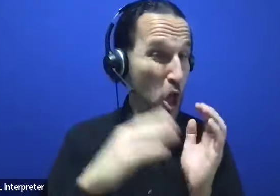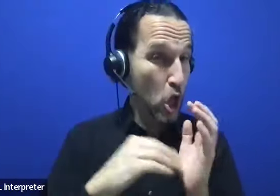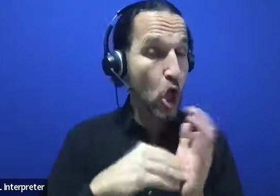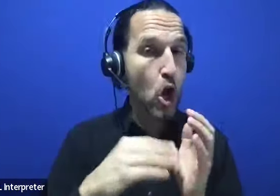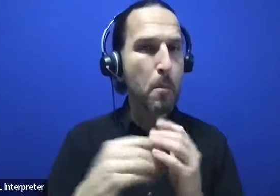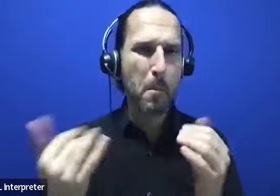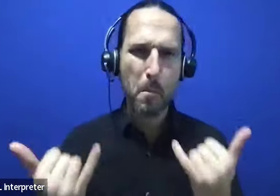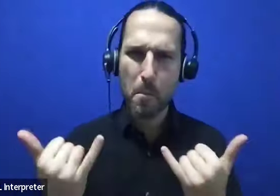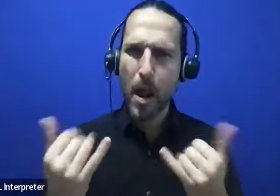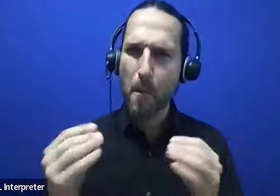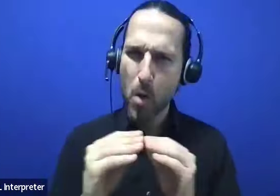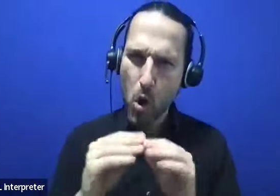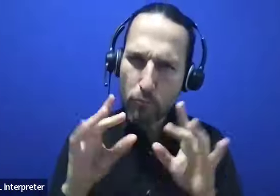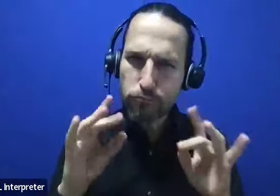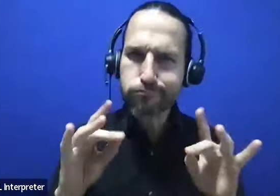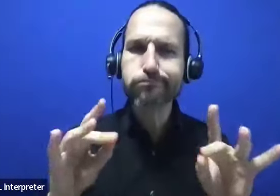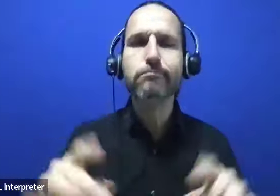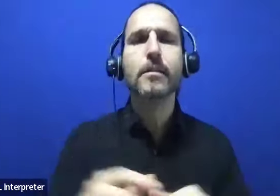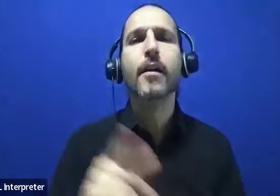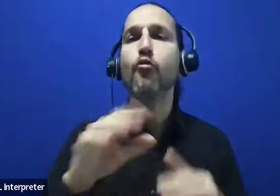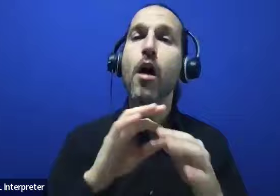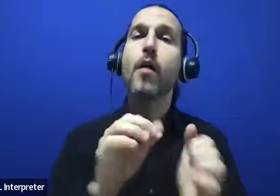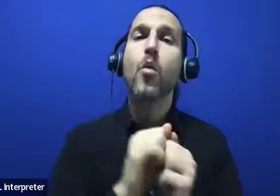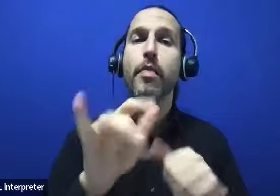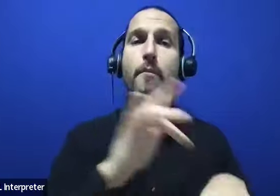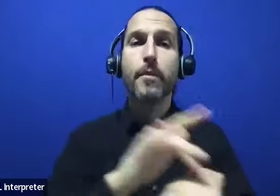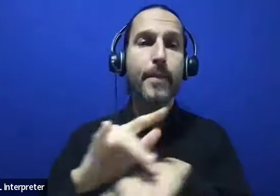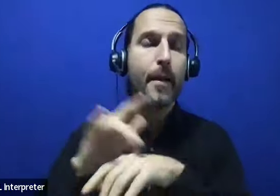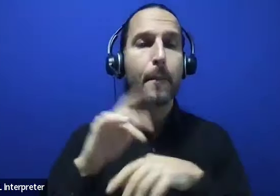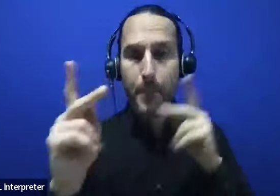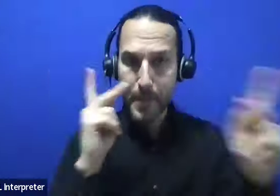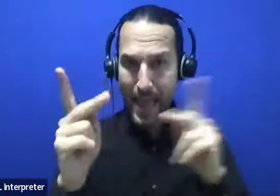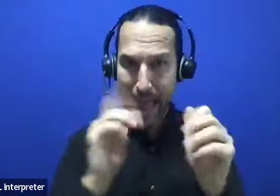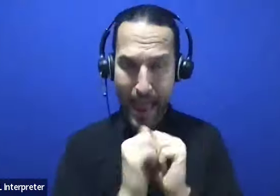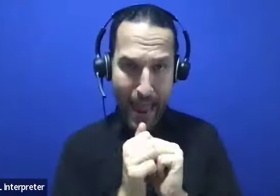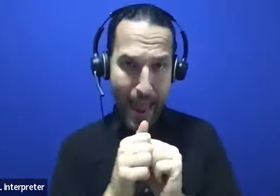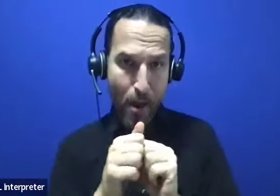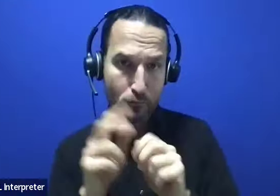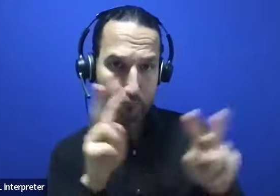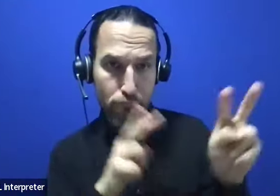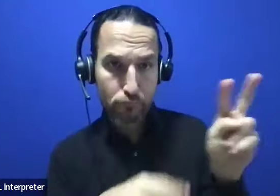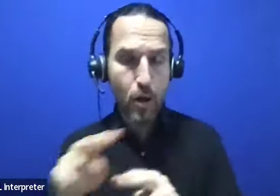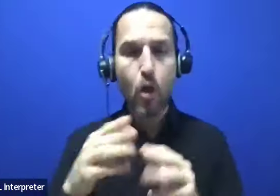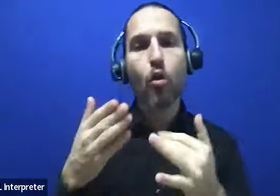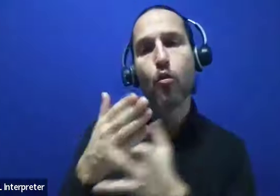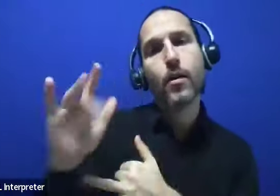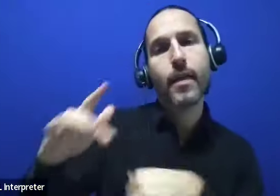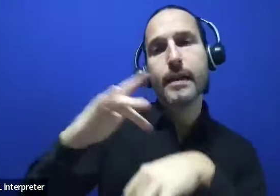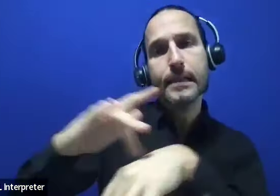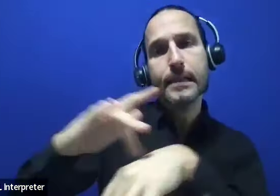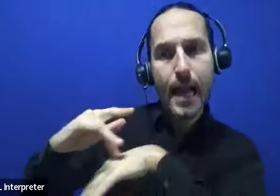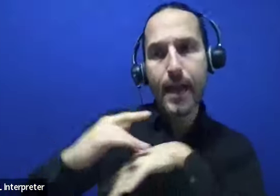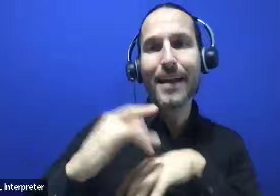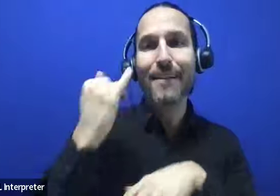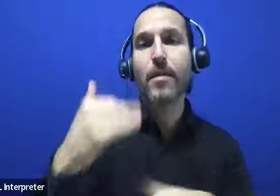about. It has things with tactile perception. How do we perceive things through touch and our body